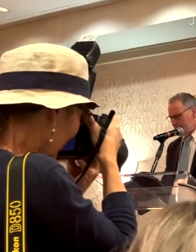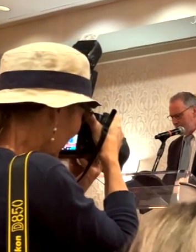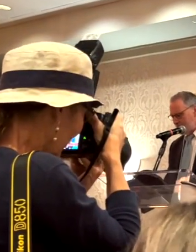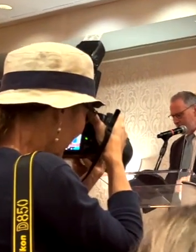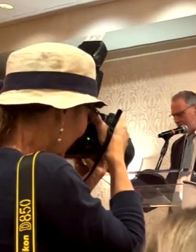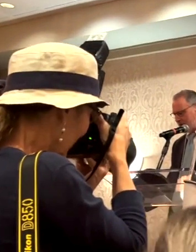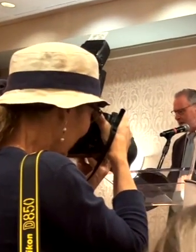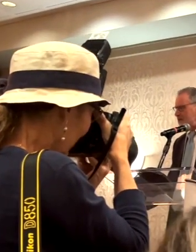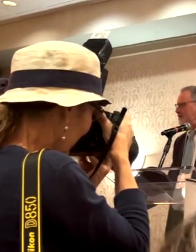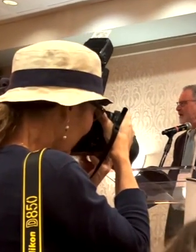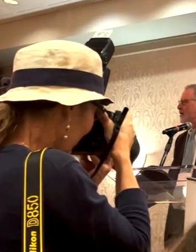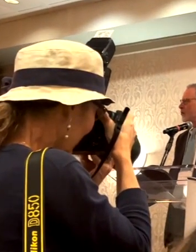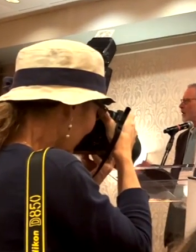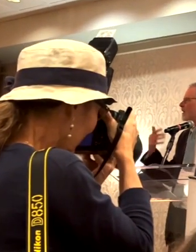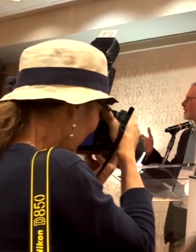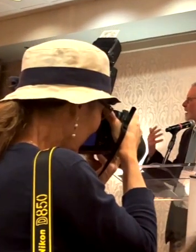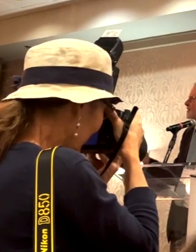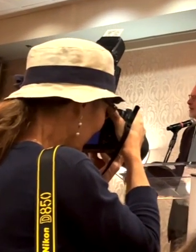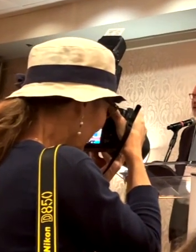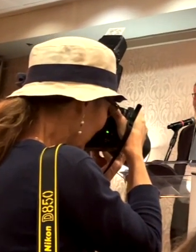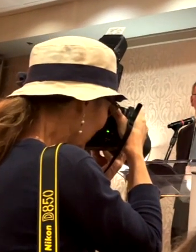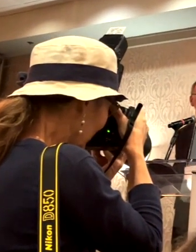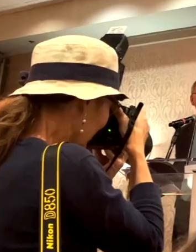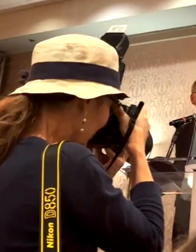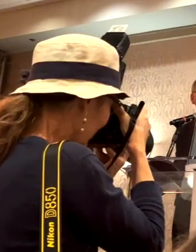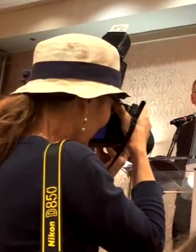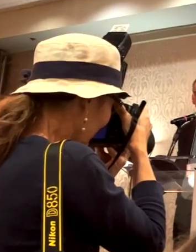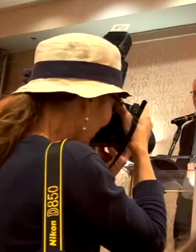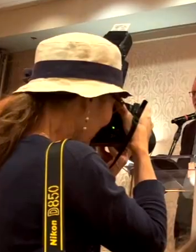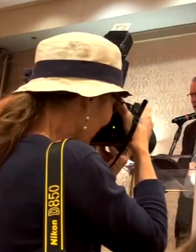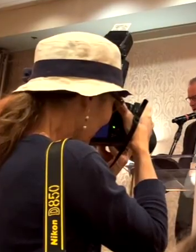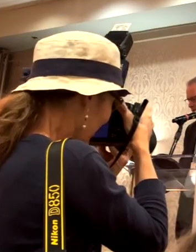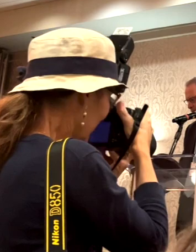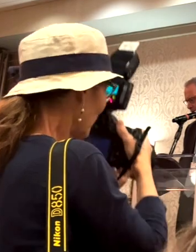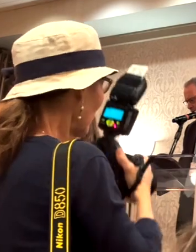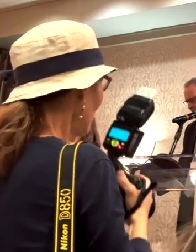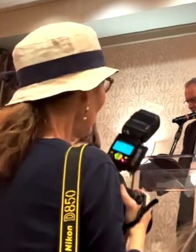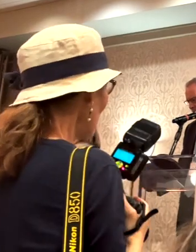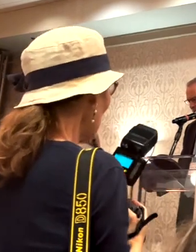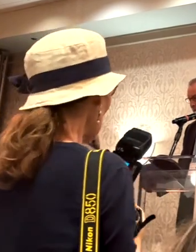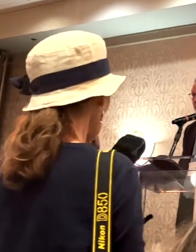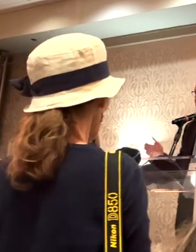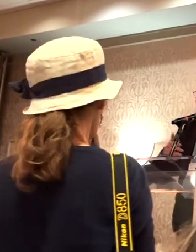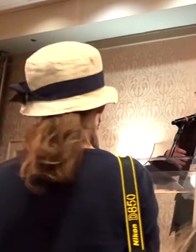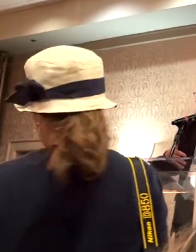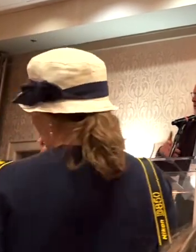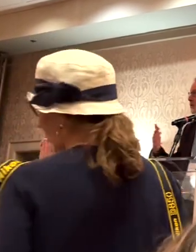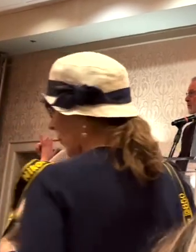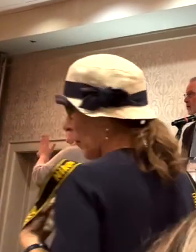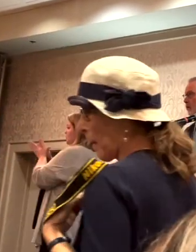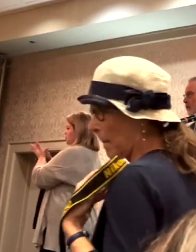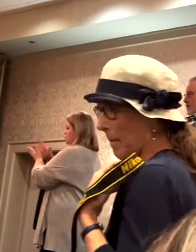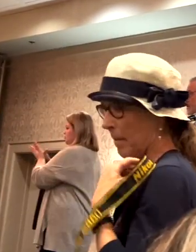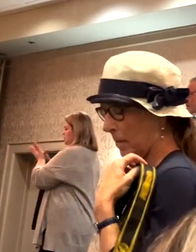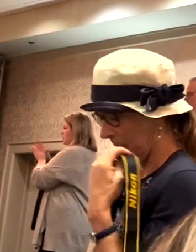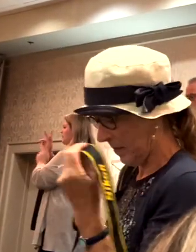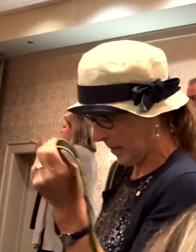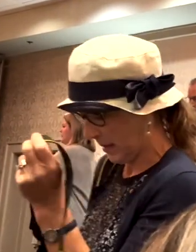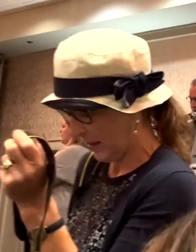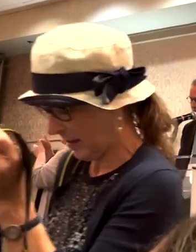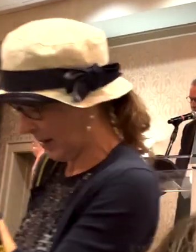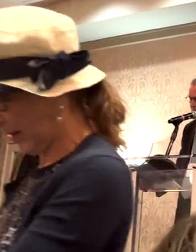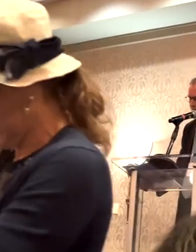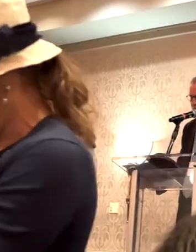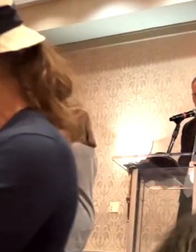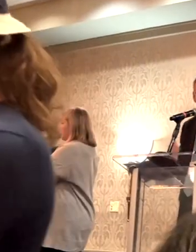Vogel on this occasion, recognizing that as a spokesperson for the law school, my predecessor or successor